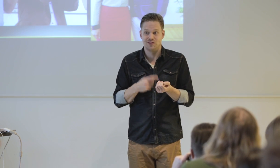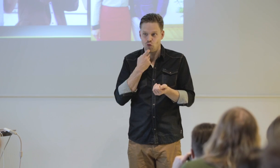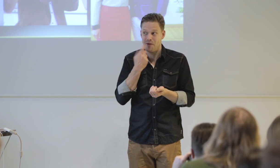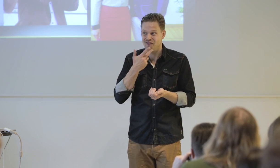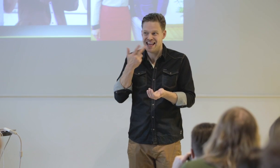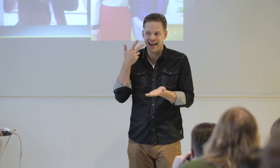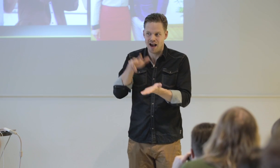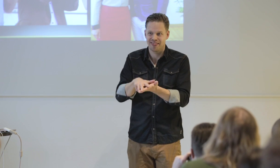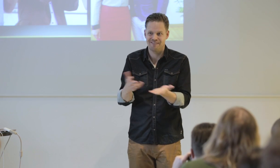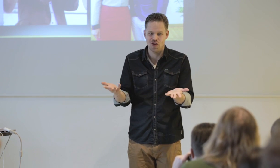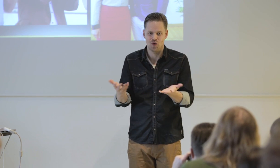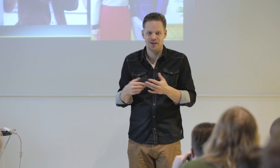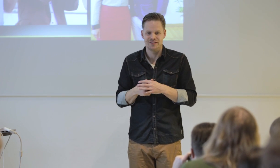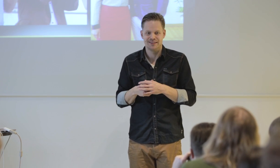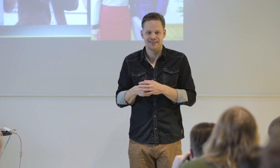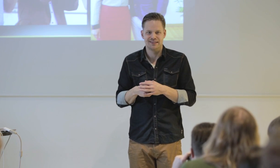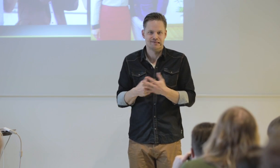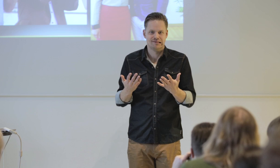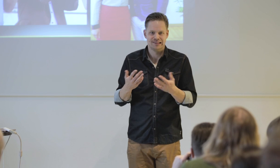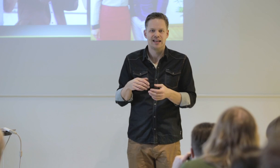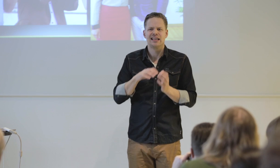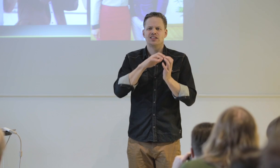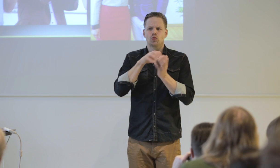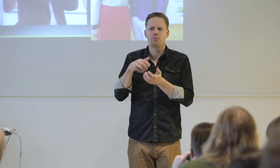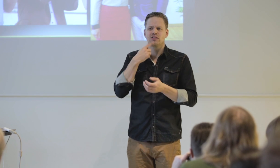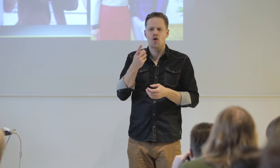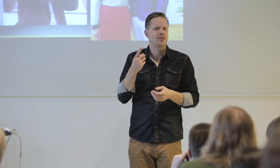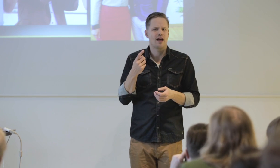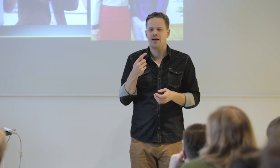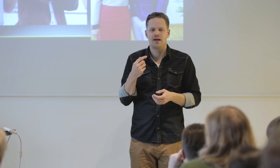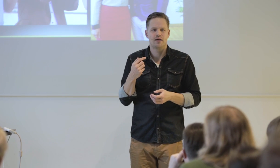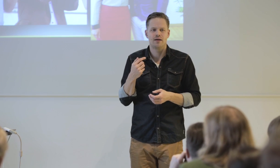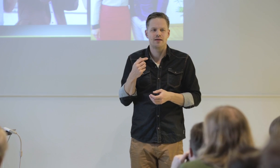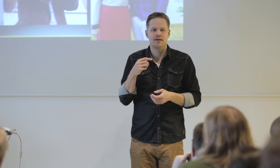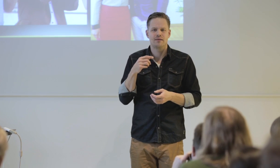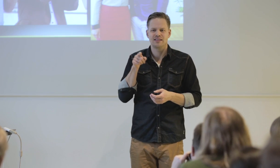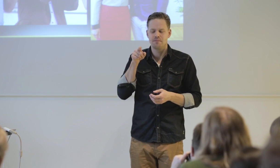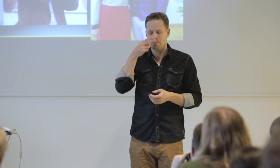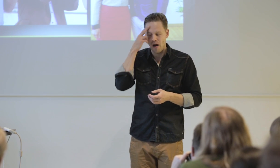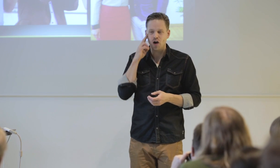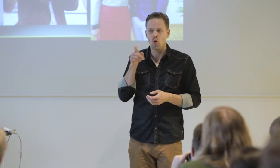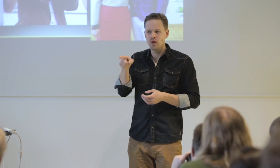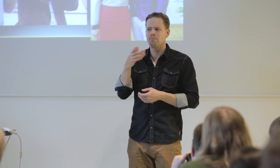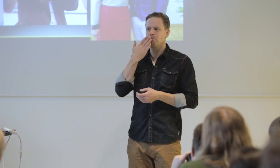with Disabilities, because Finland has not ratified that yet. Yeah. Alexander Stubb said that, you know,